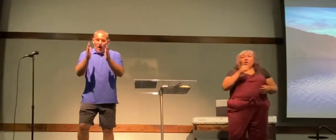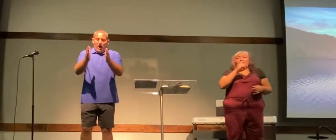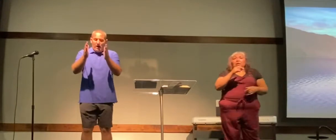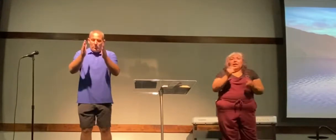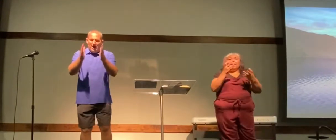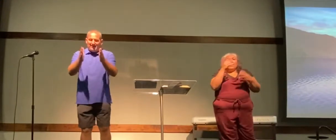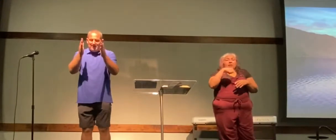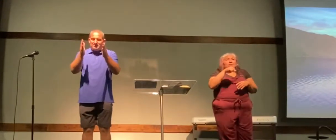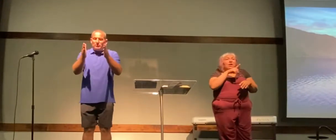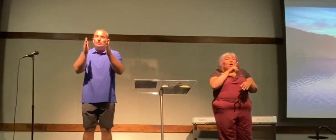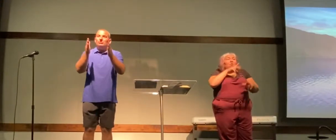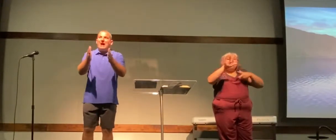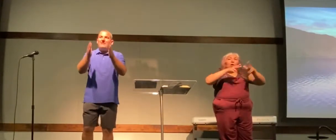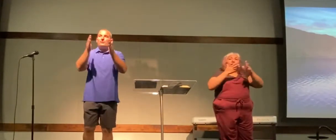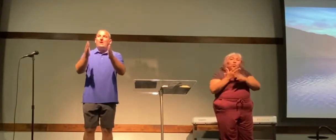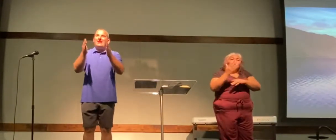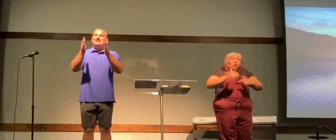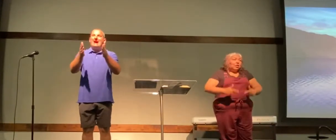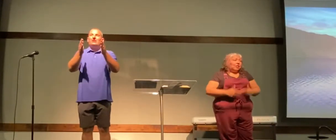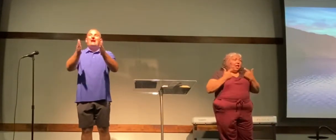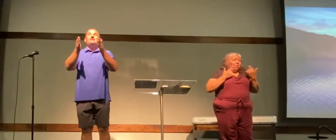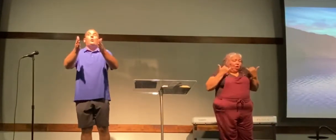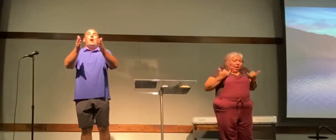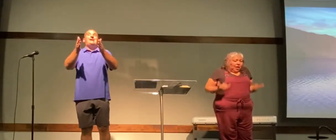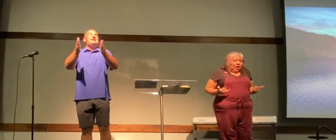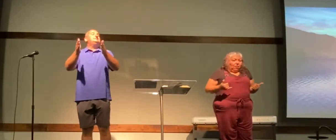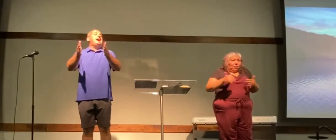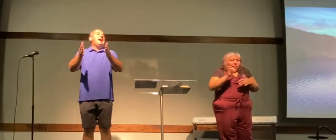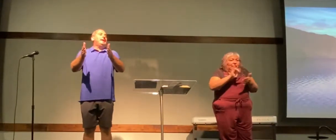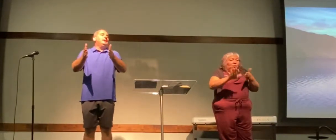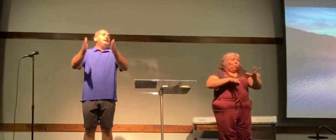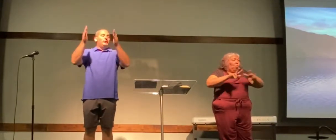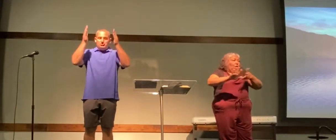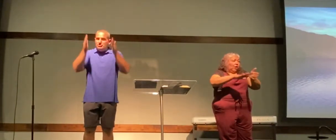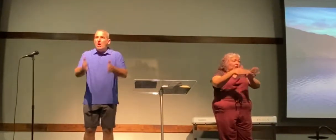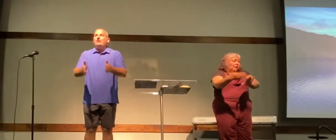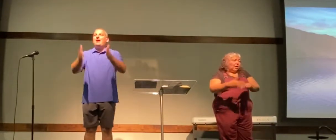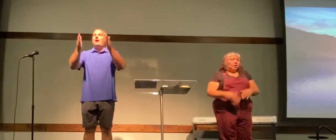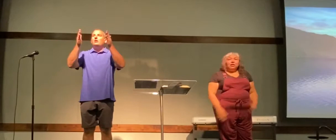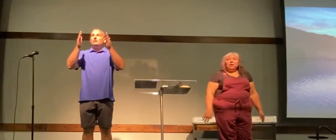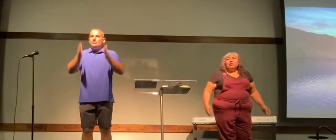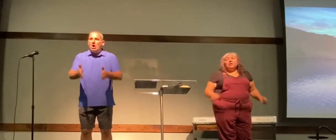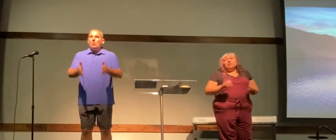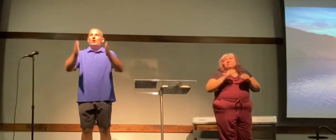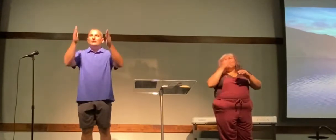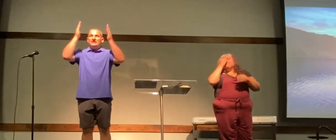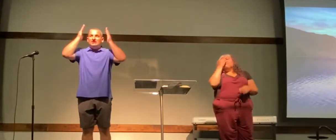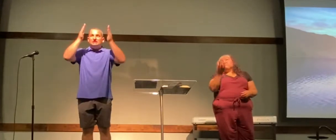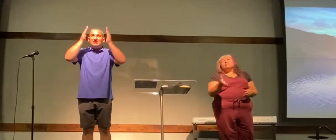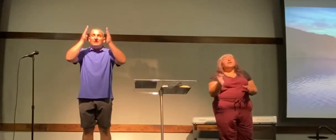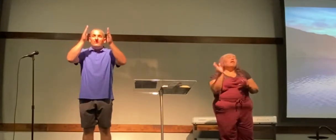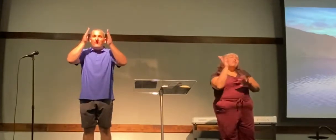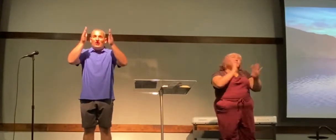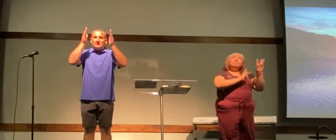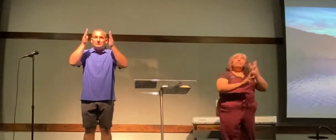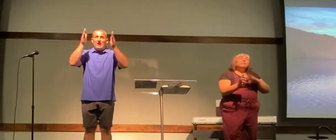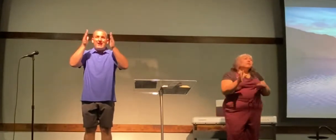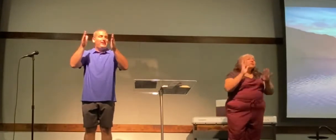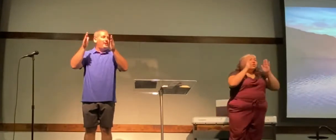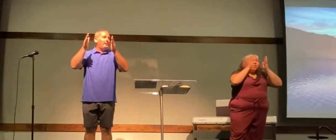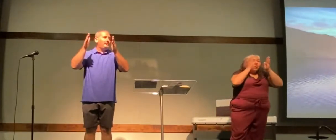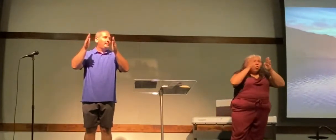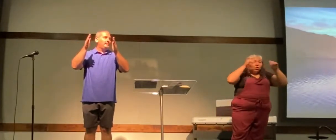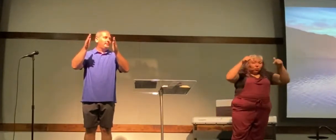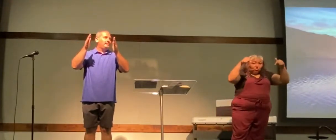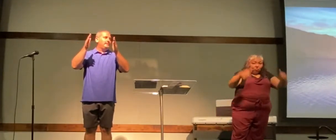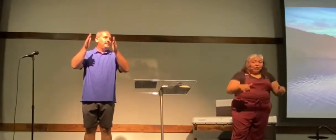us are walking through life right now like the walking dead. No care, no worries, just focus right